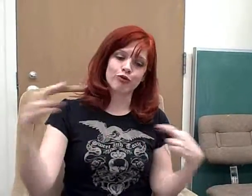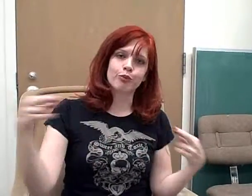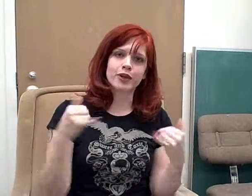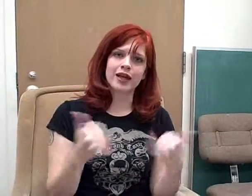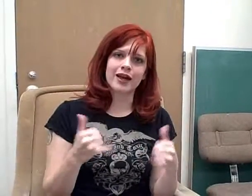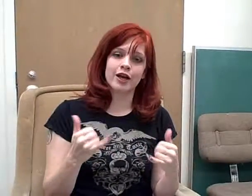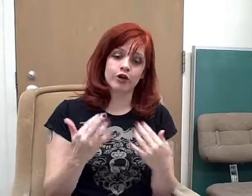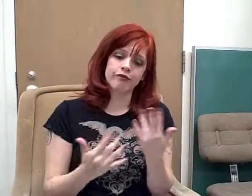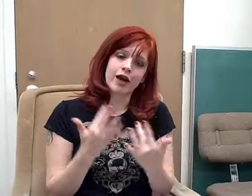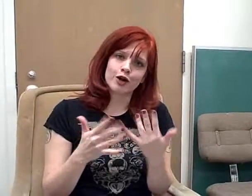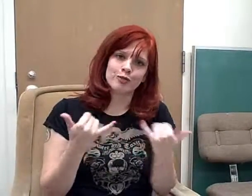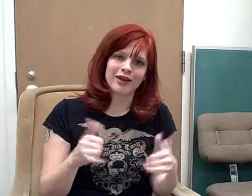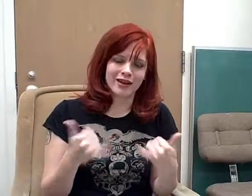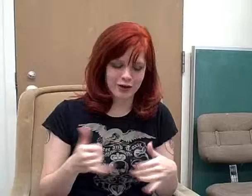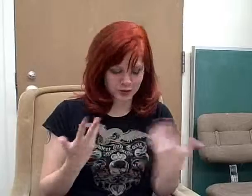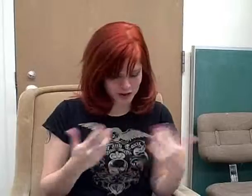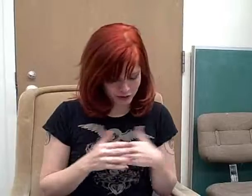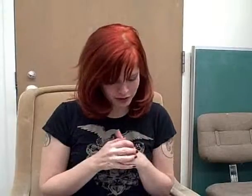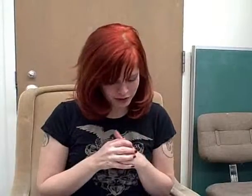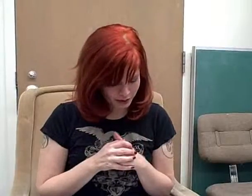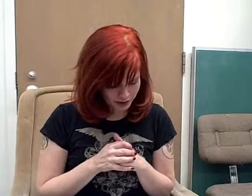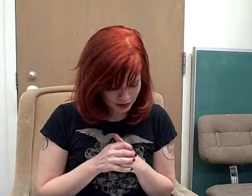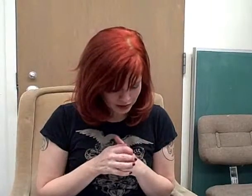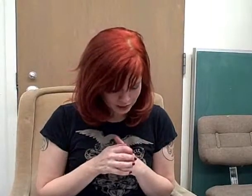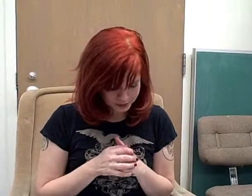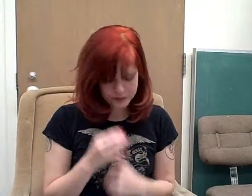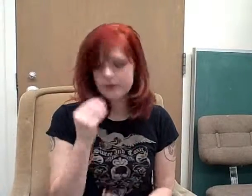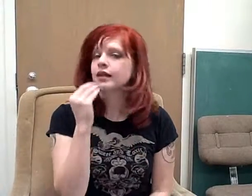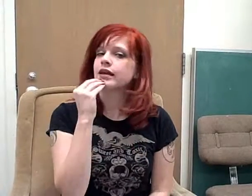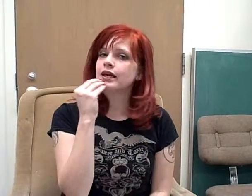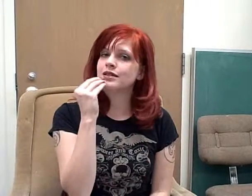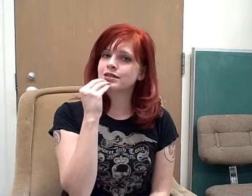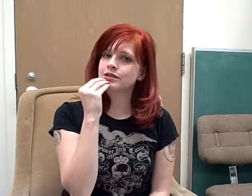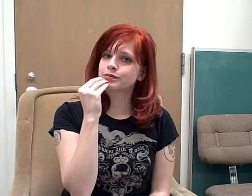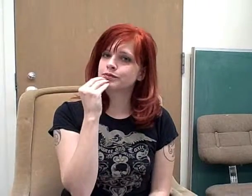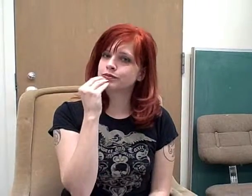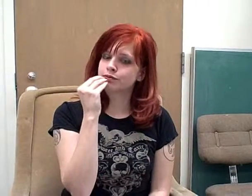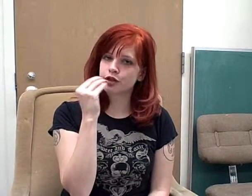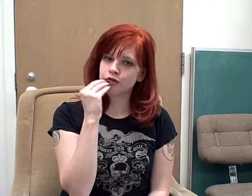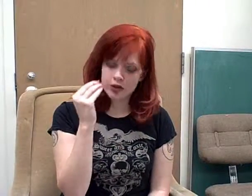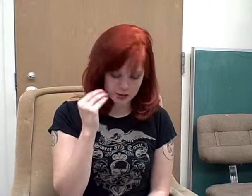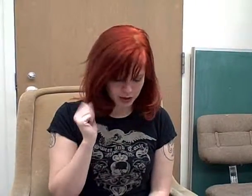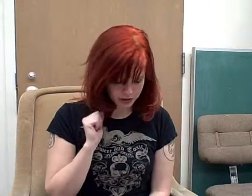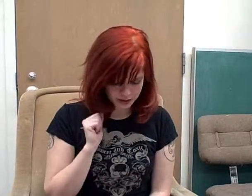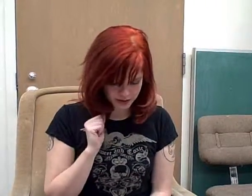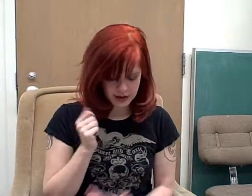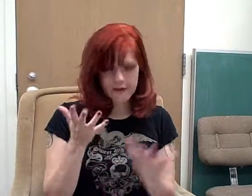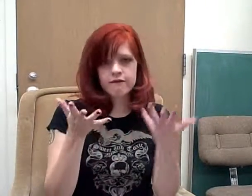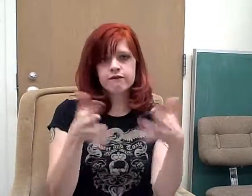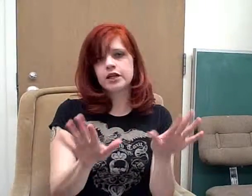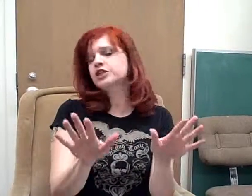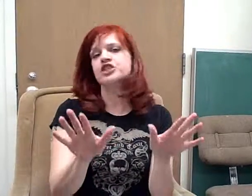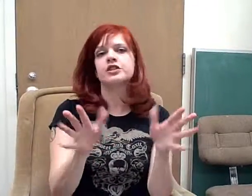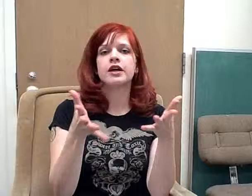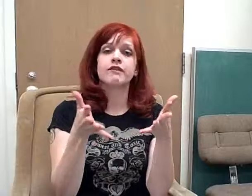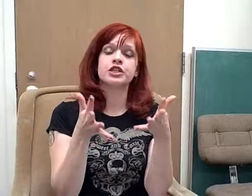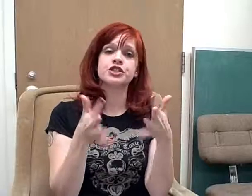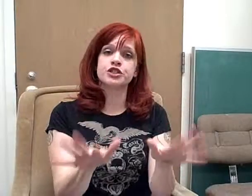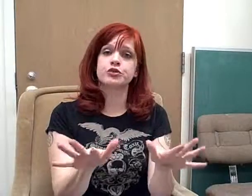rope play or fire play or whatever kind of play you like. Eat, put the food in your mouth. Finish, finish is used